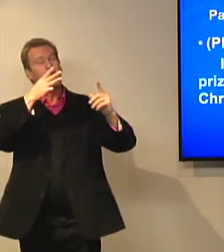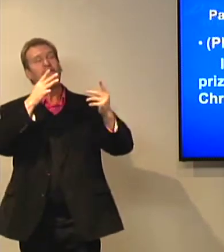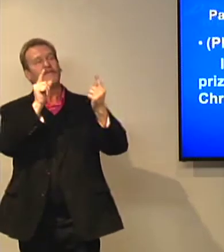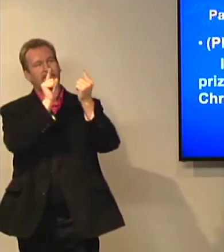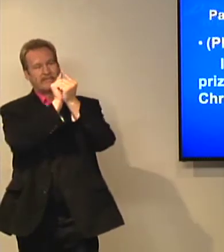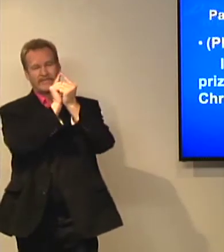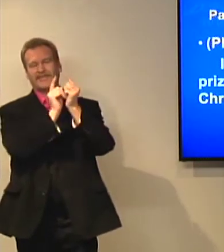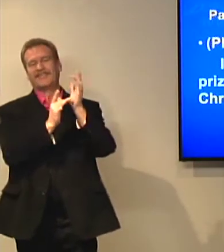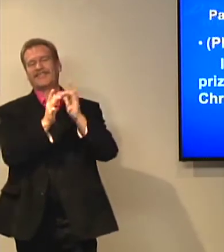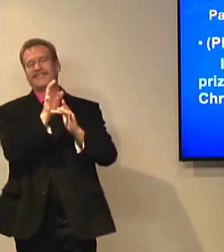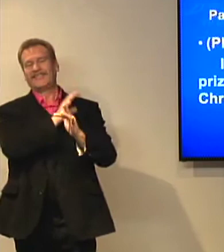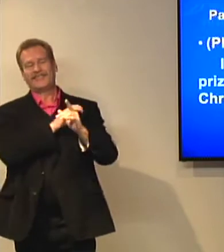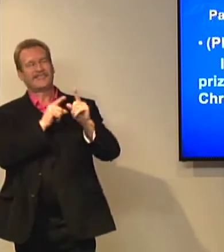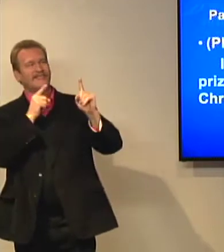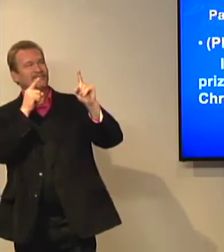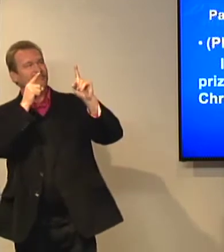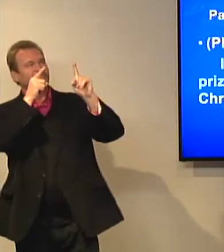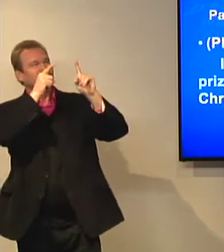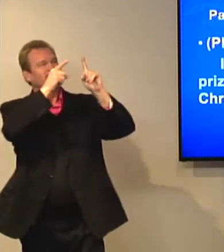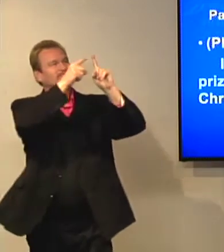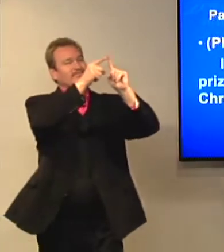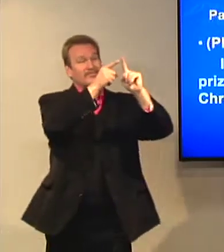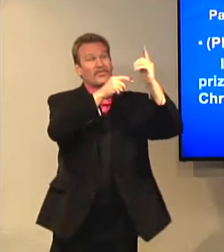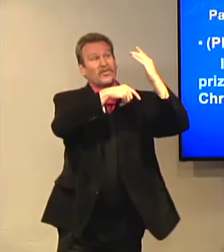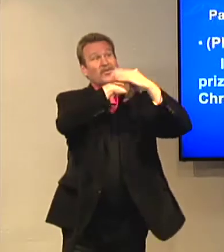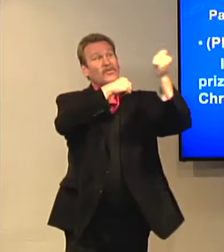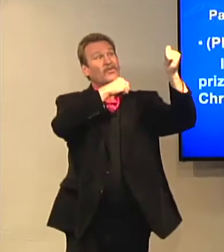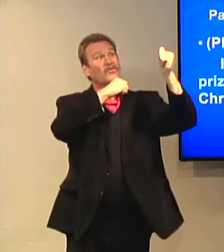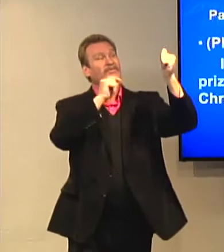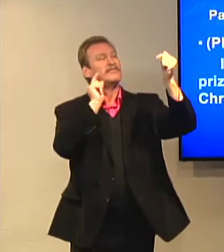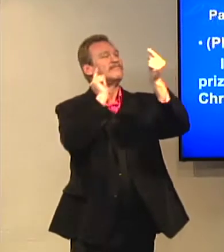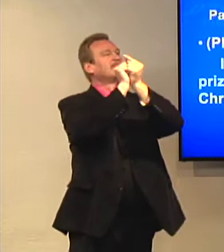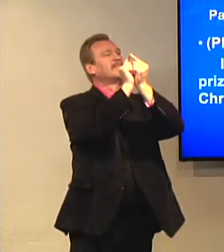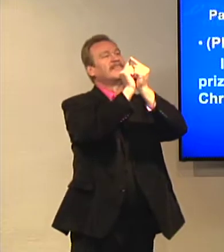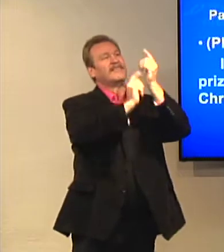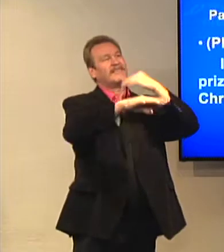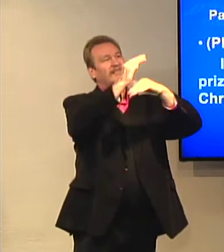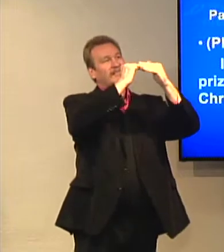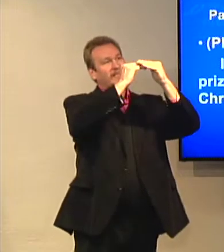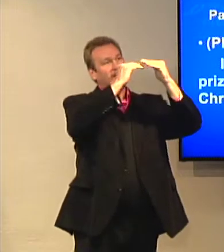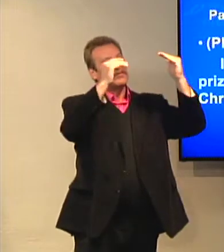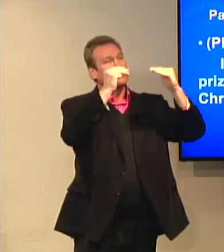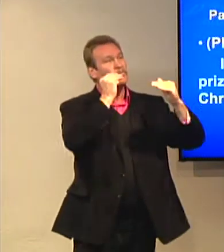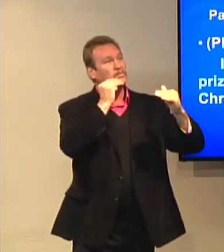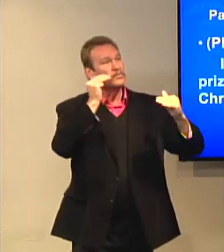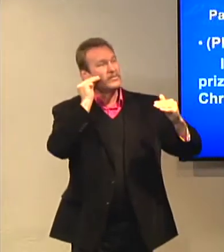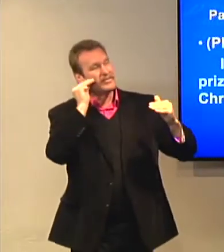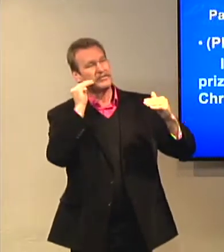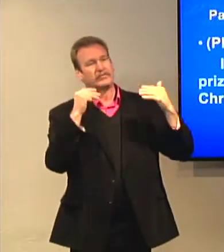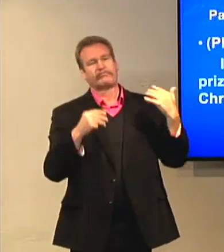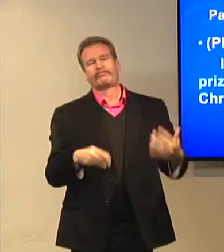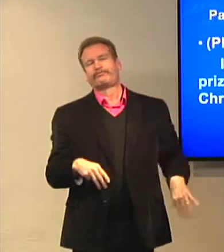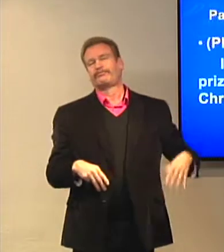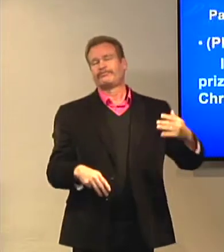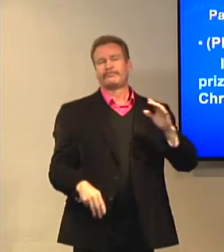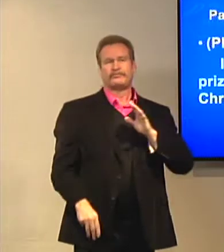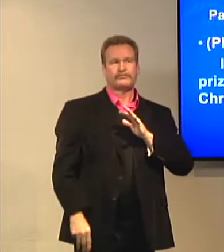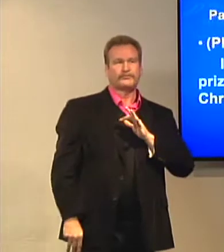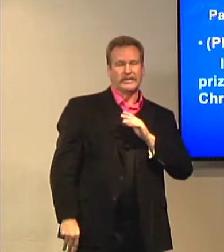but the goal is always looking towards heaven and meeting Jesus Christ. When he calls us, we will see him in heaven. That will be our eternal